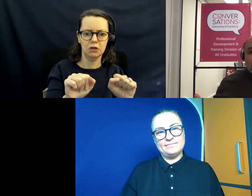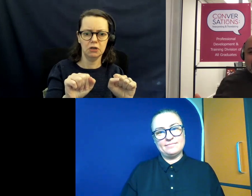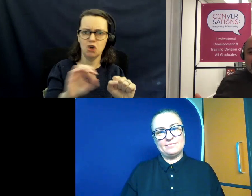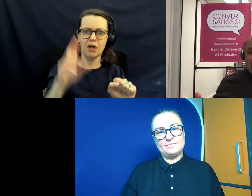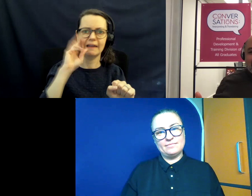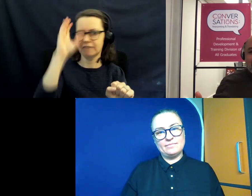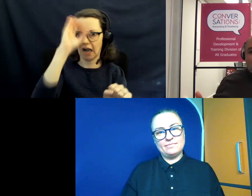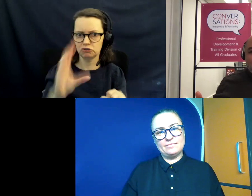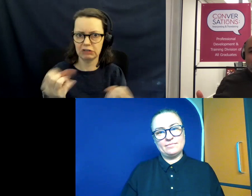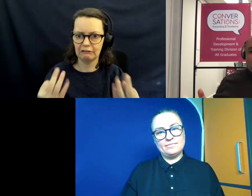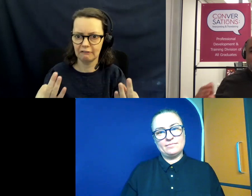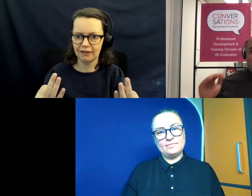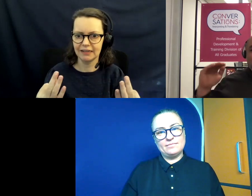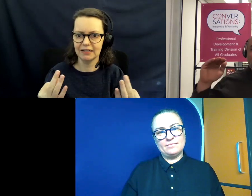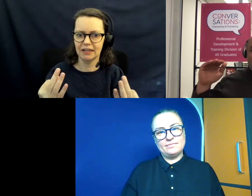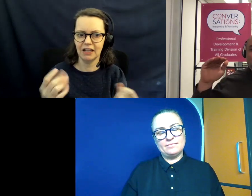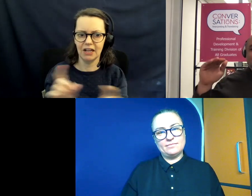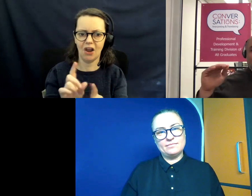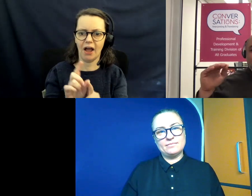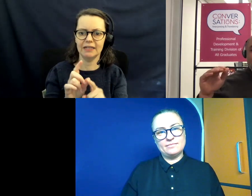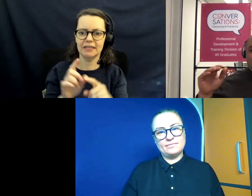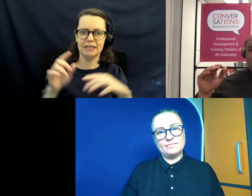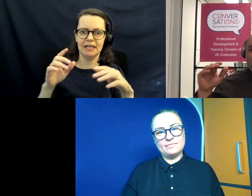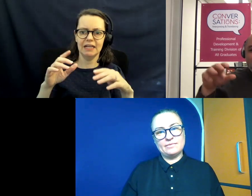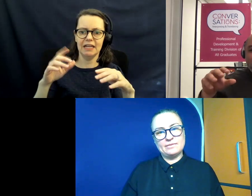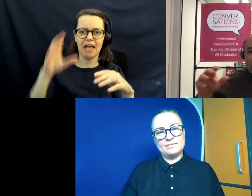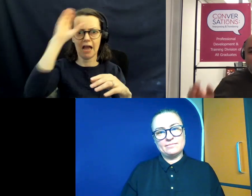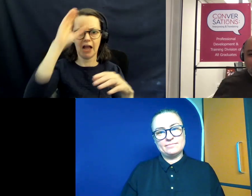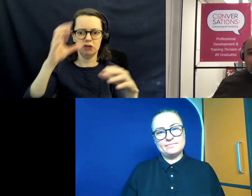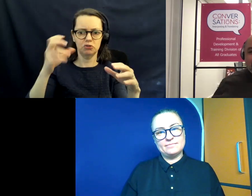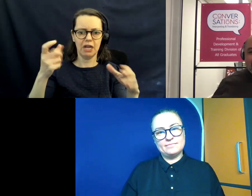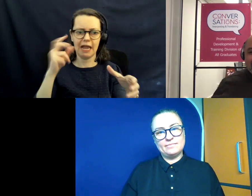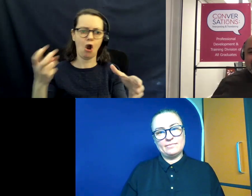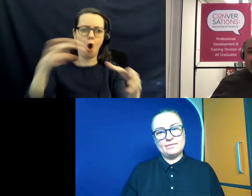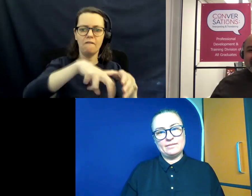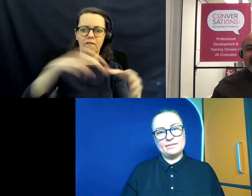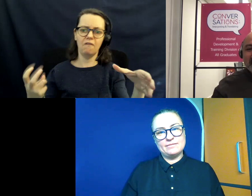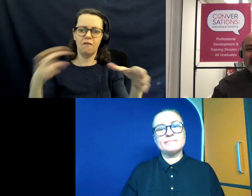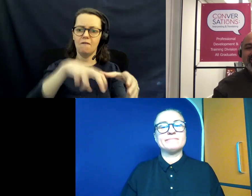country, it's just like this floating country that we hop on and hop off,